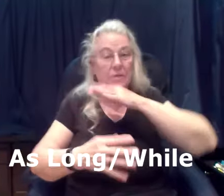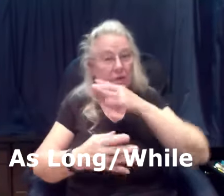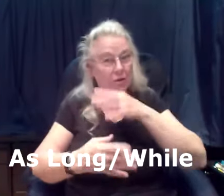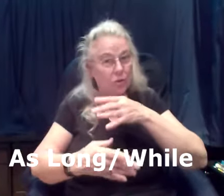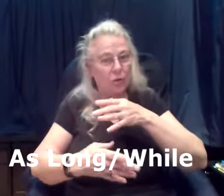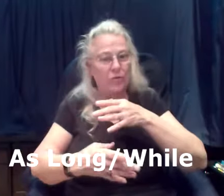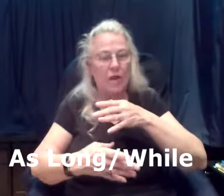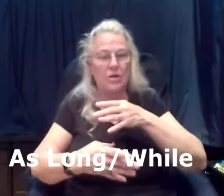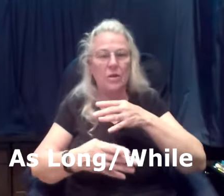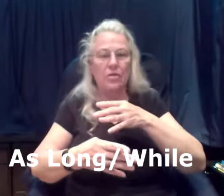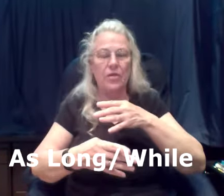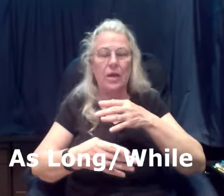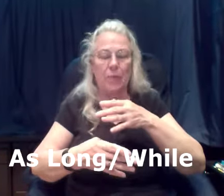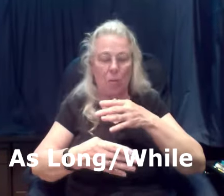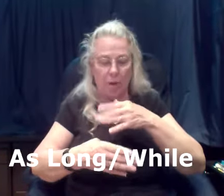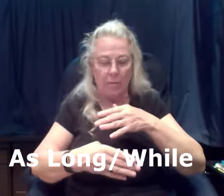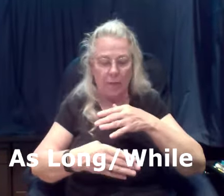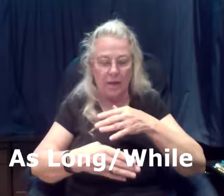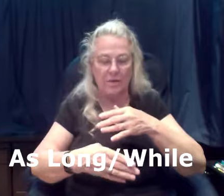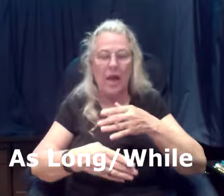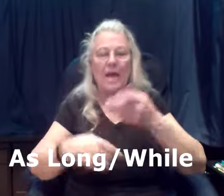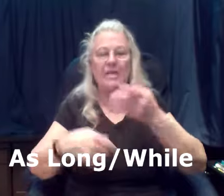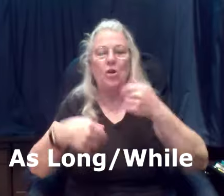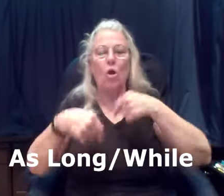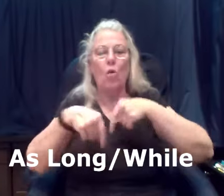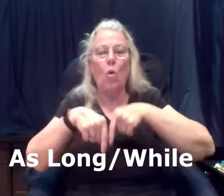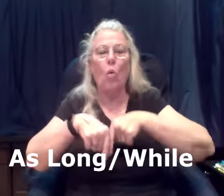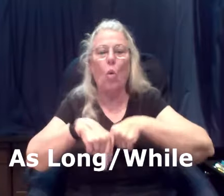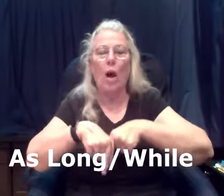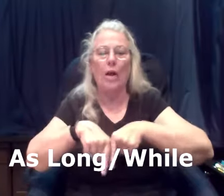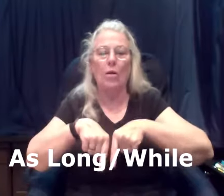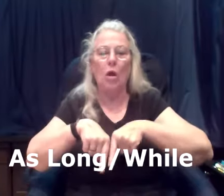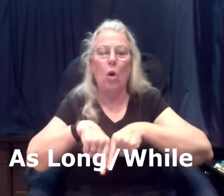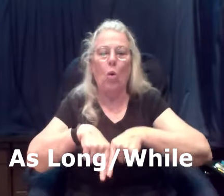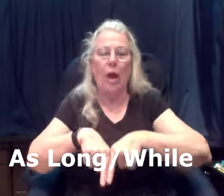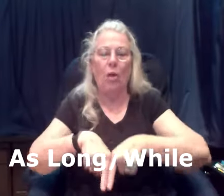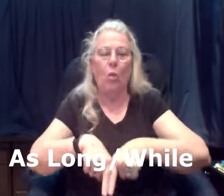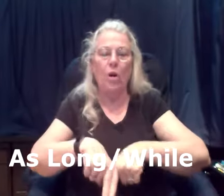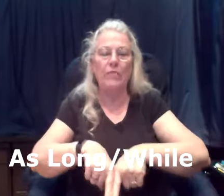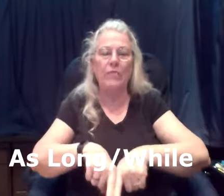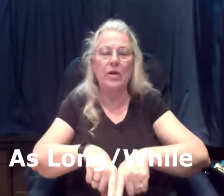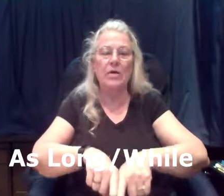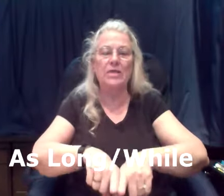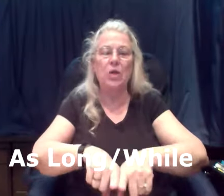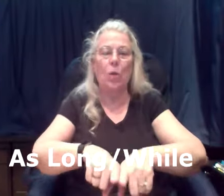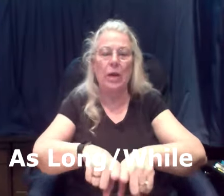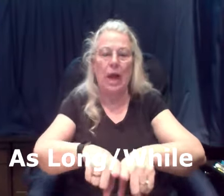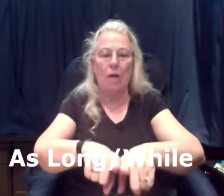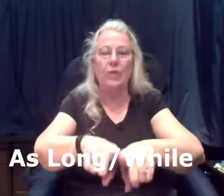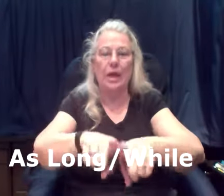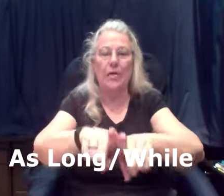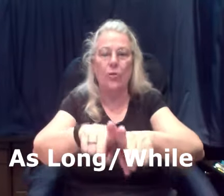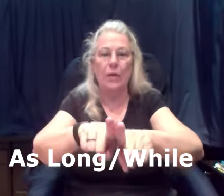where you've got to think about what it means. As long or while. While one finger is going out, the other one is